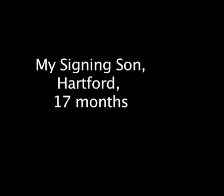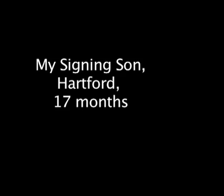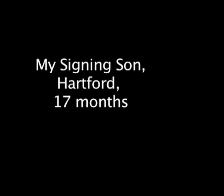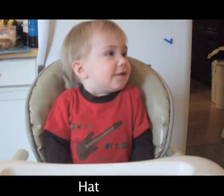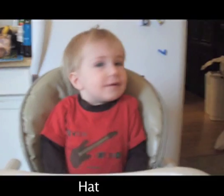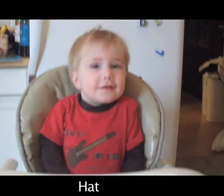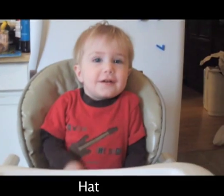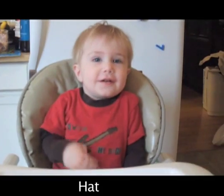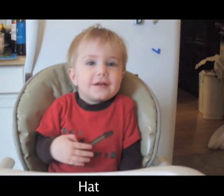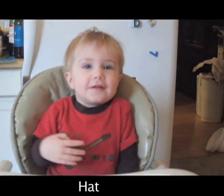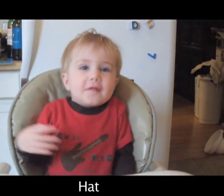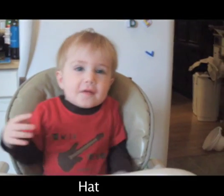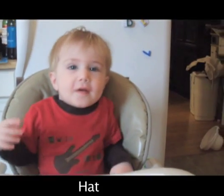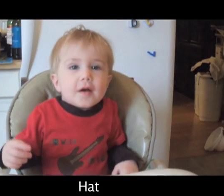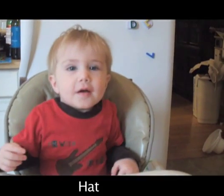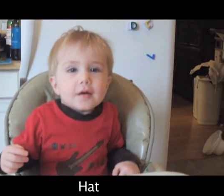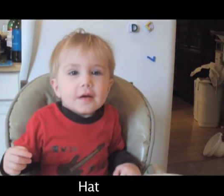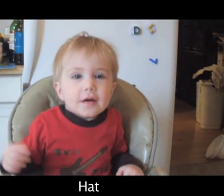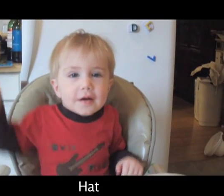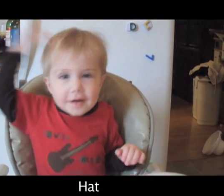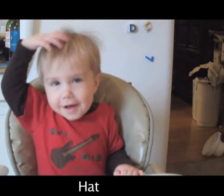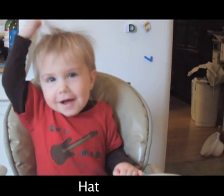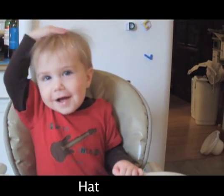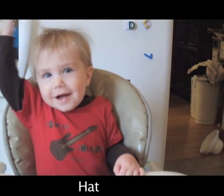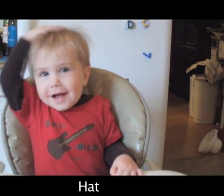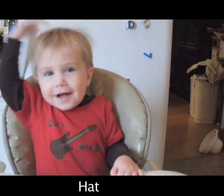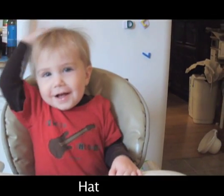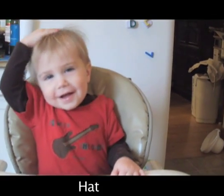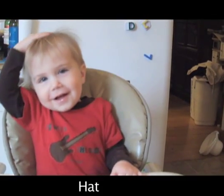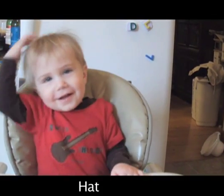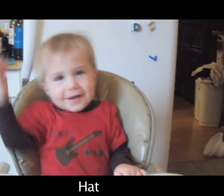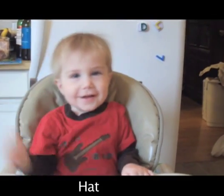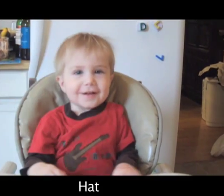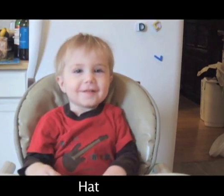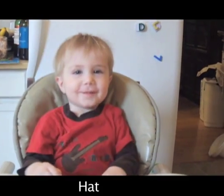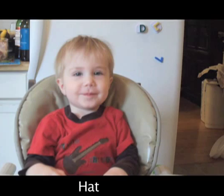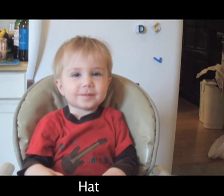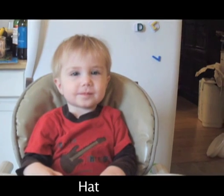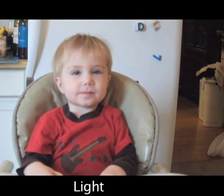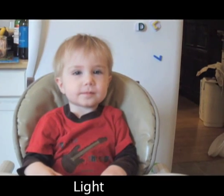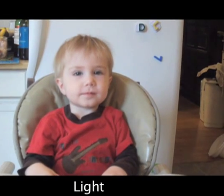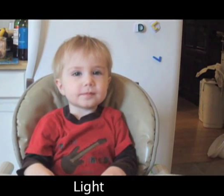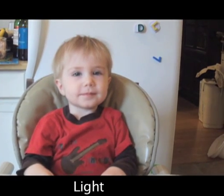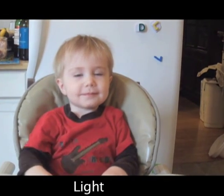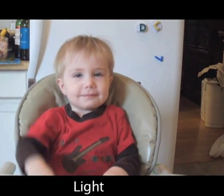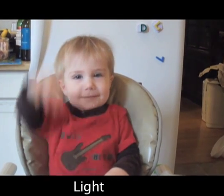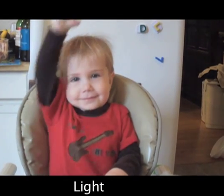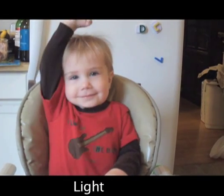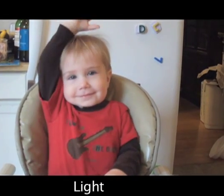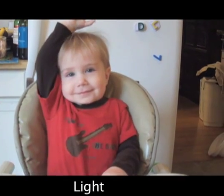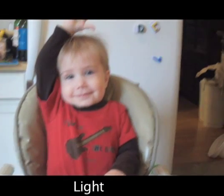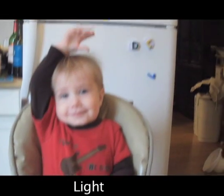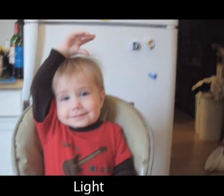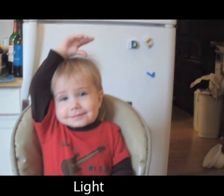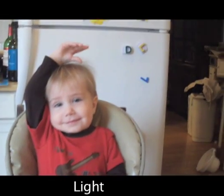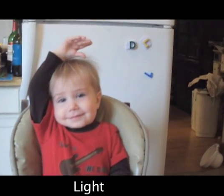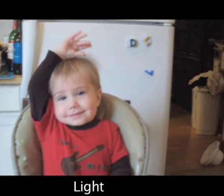what's a sign for hat yeah how about light light